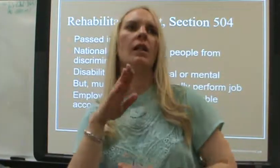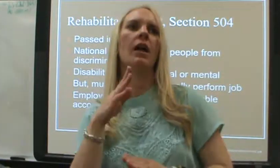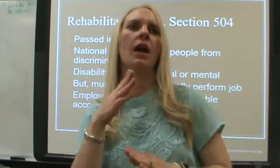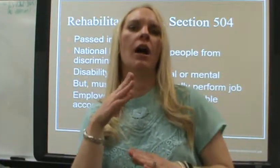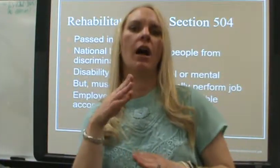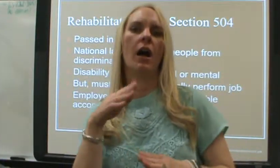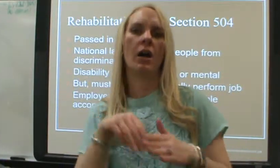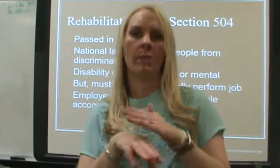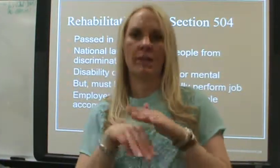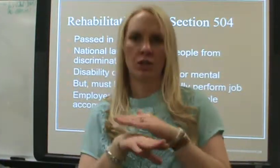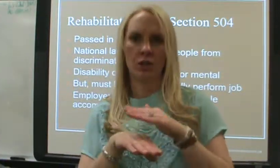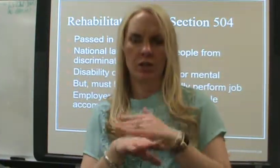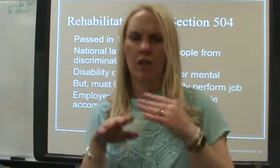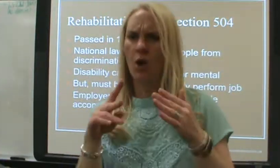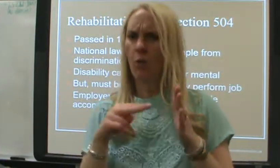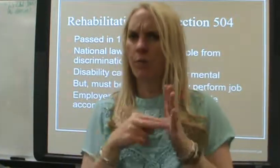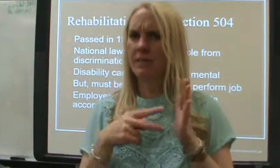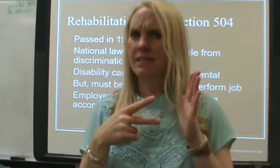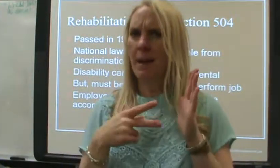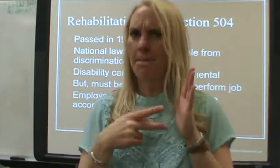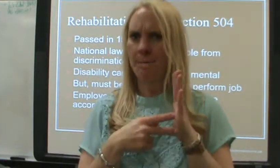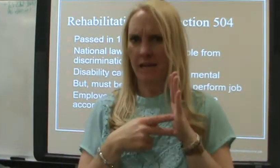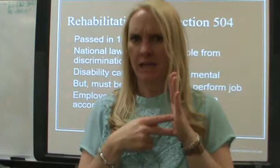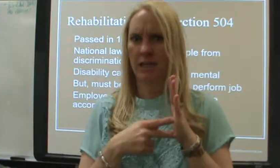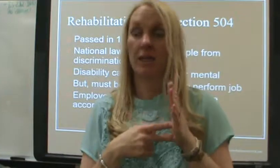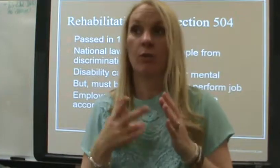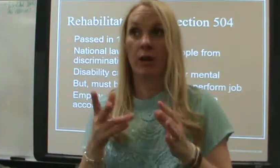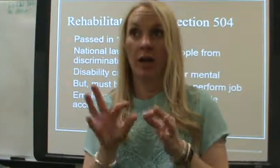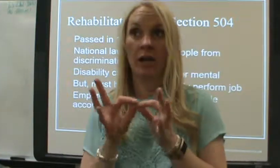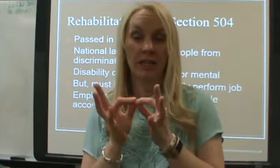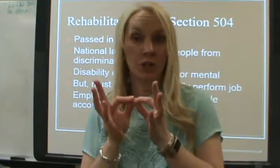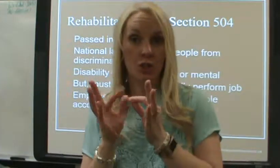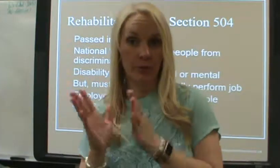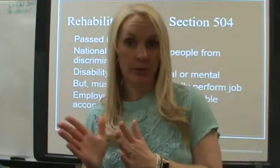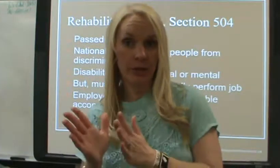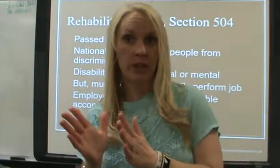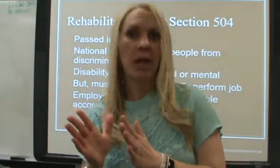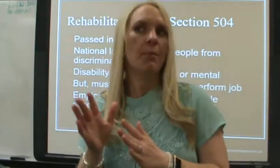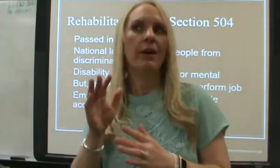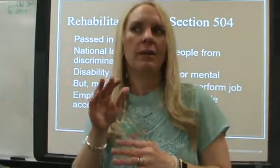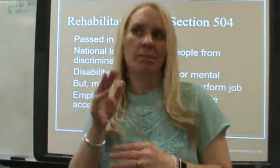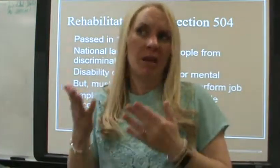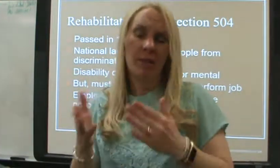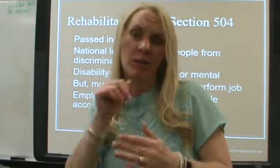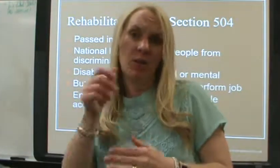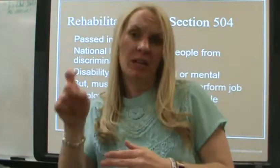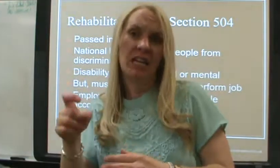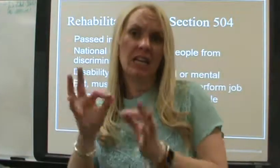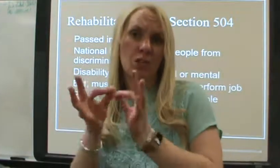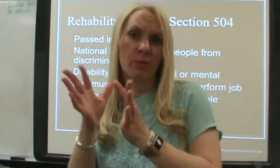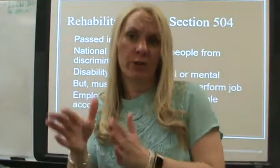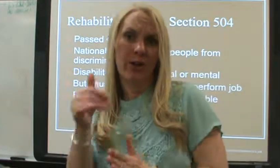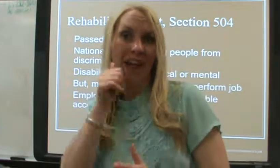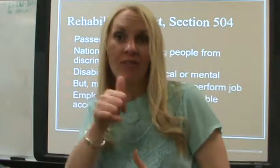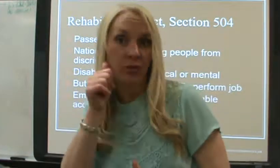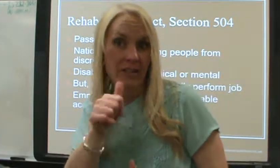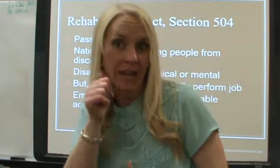reasonable accommodations. What does that mean? Well, an interpreter, but maybe you don't need an interpreter every